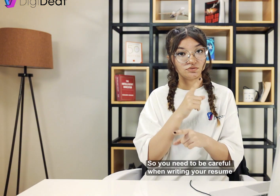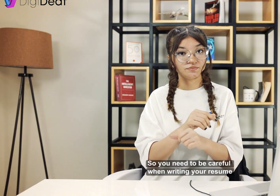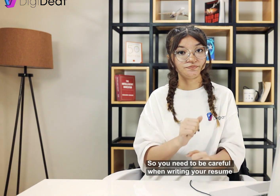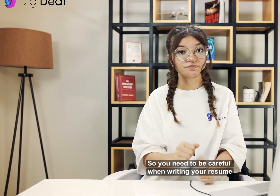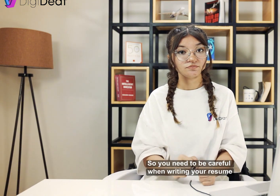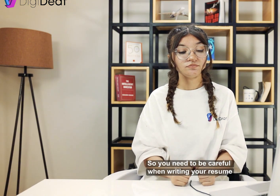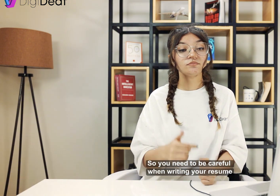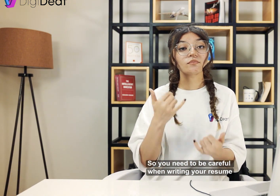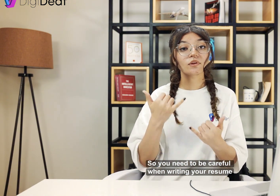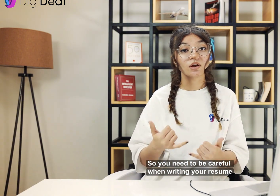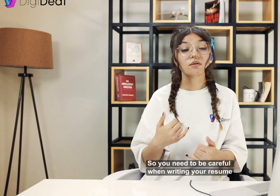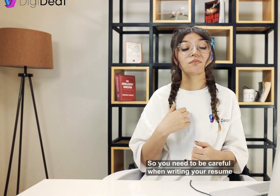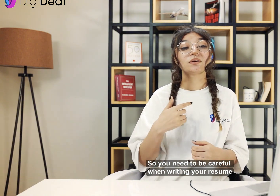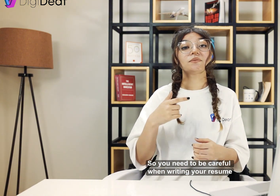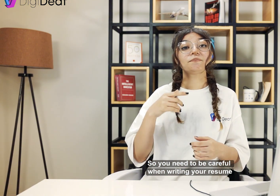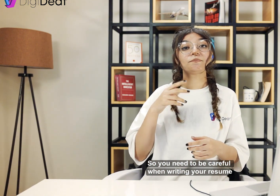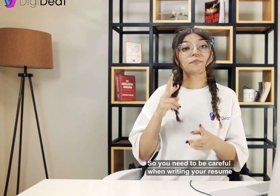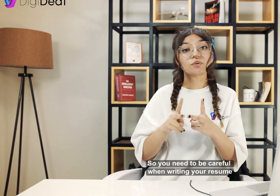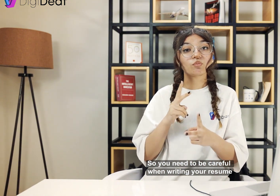So you need to be careful when writing your resume.